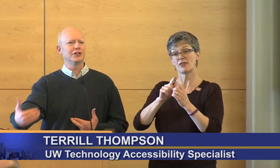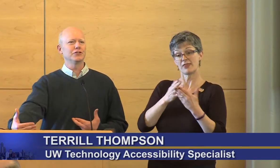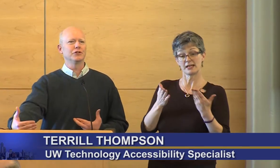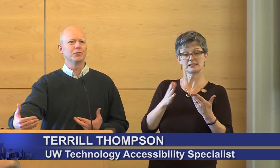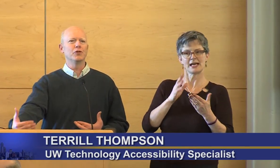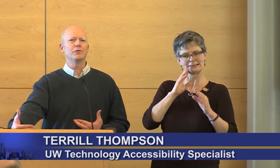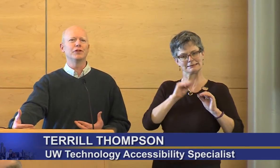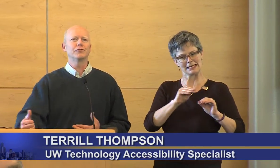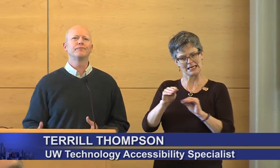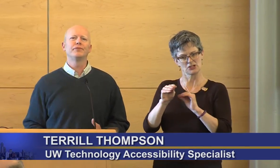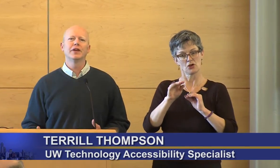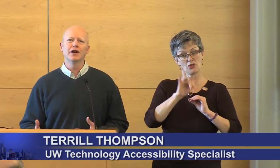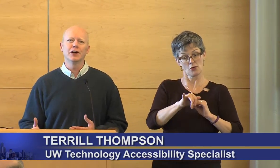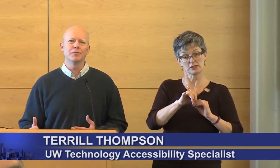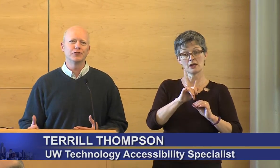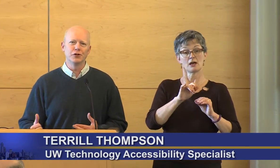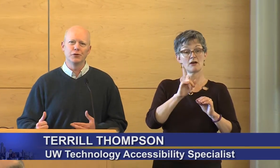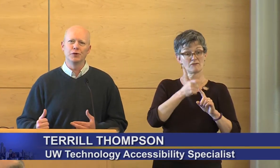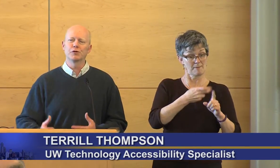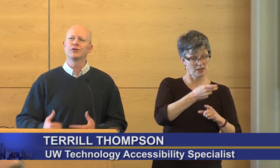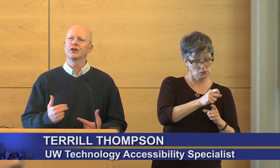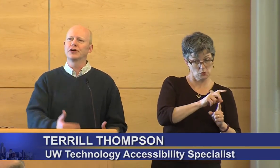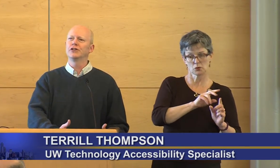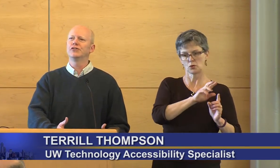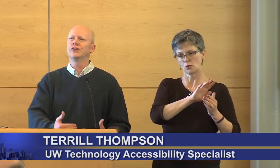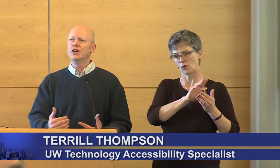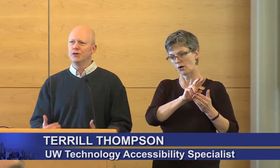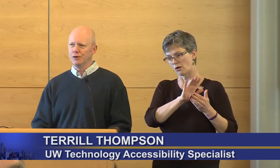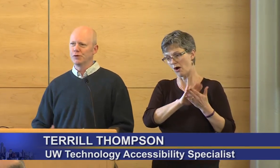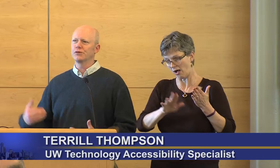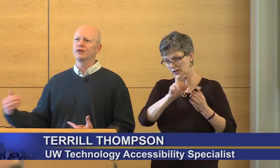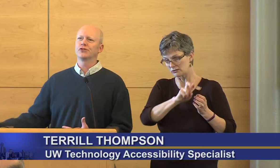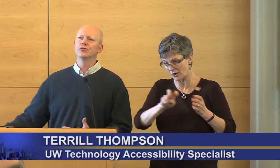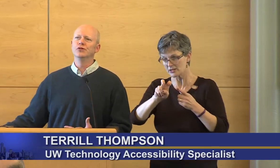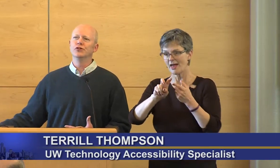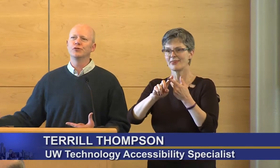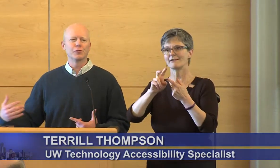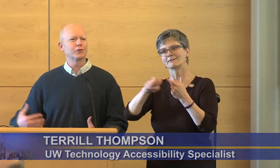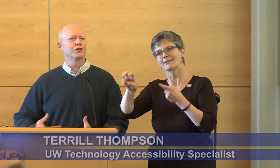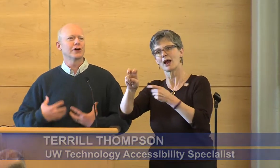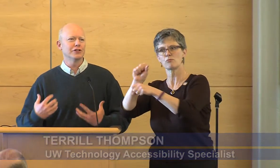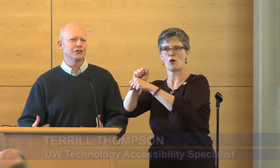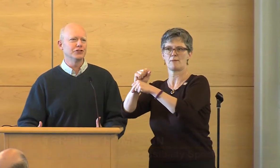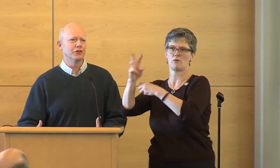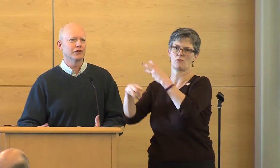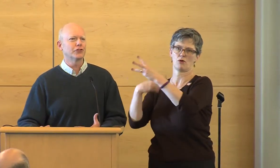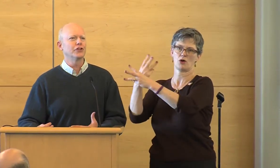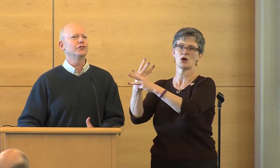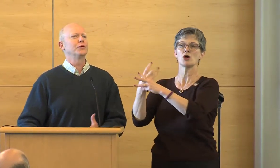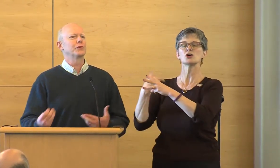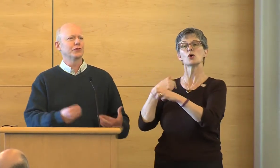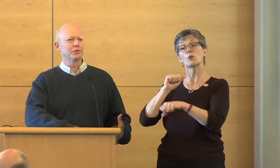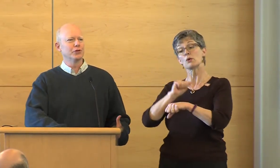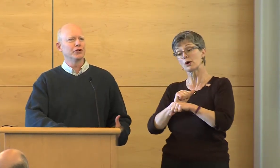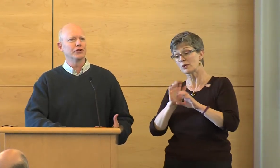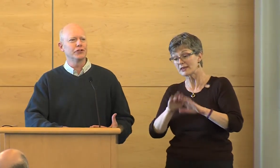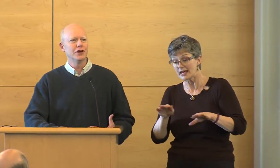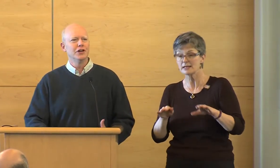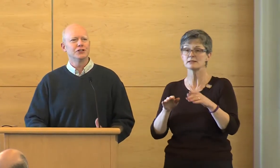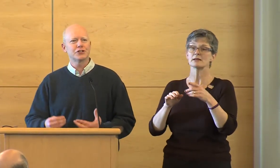receive, how to self-advocate, how college is going to be different from high school, and all sorts of things related